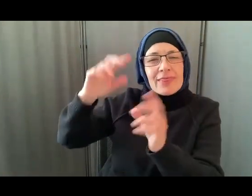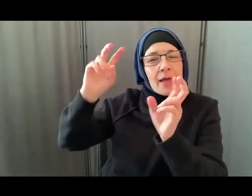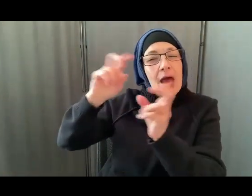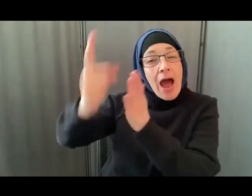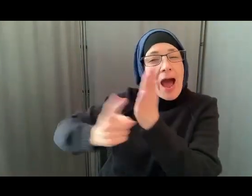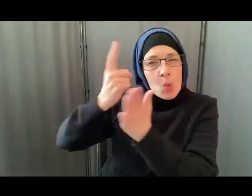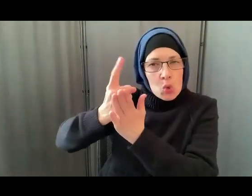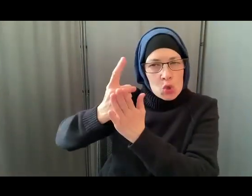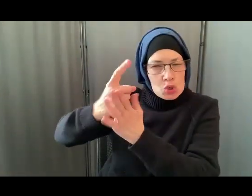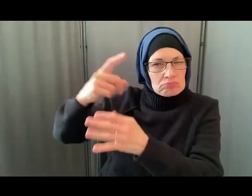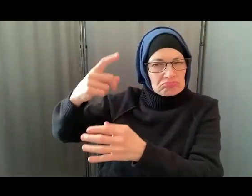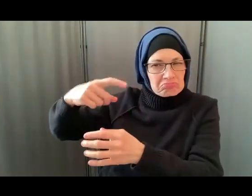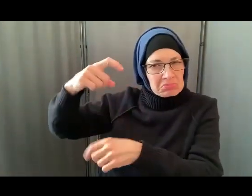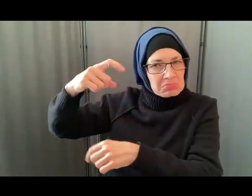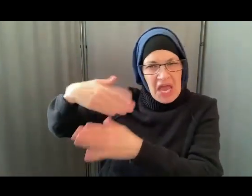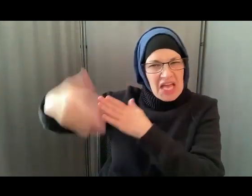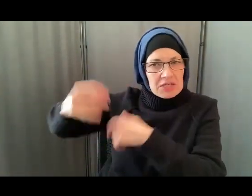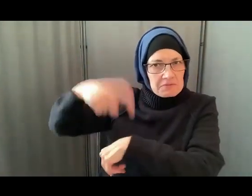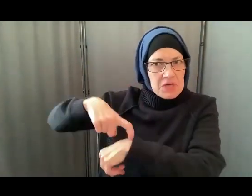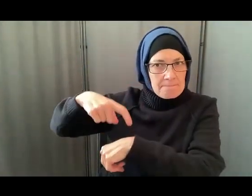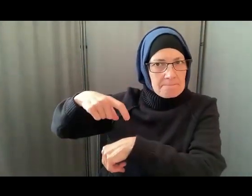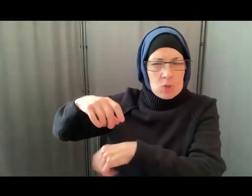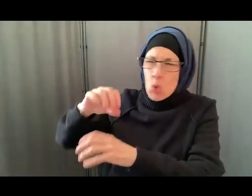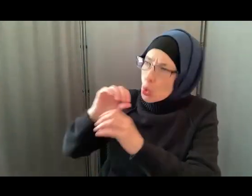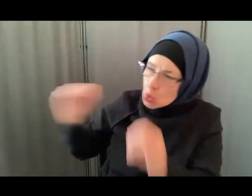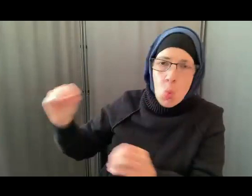Not even the angels,